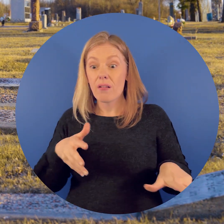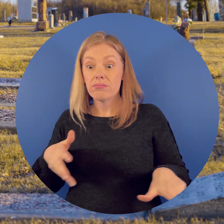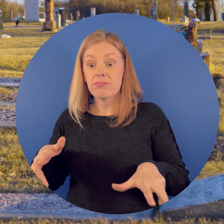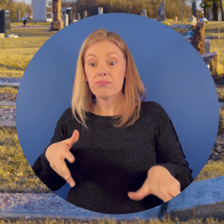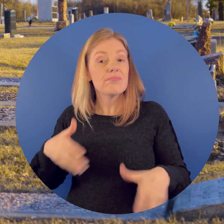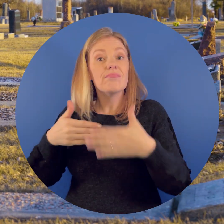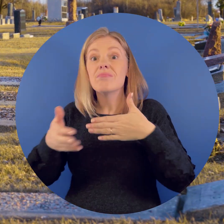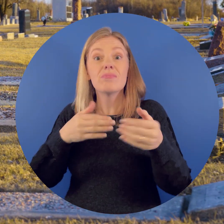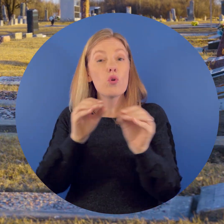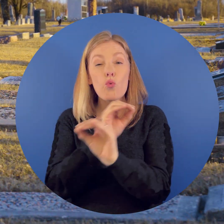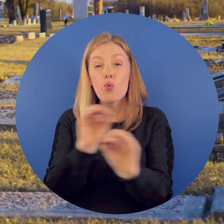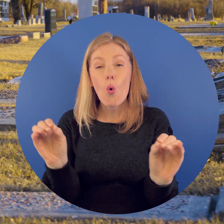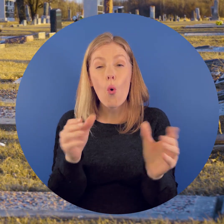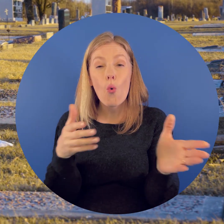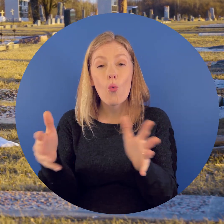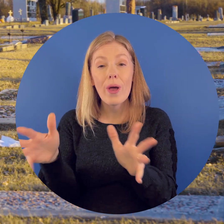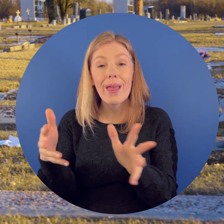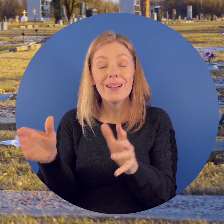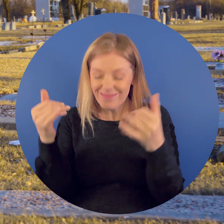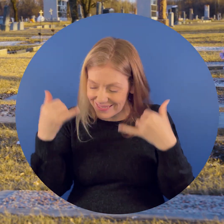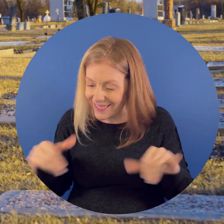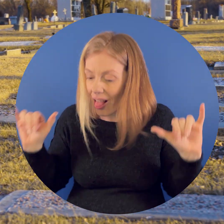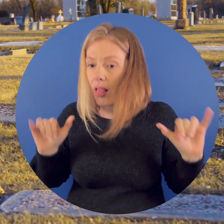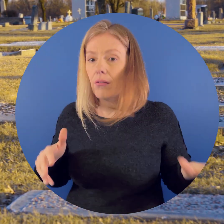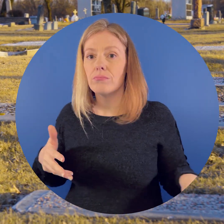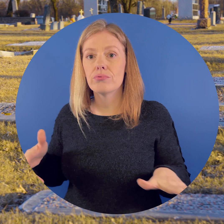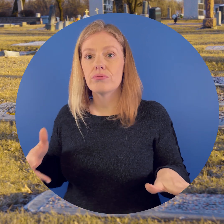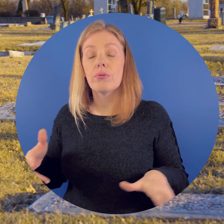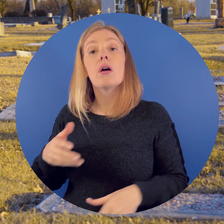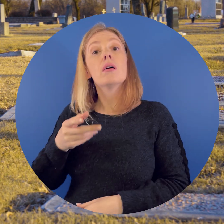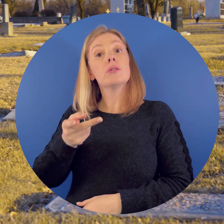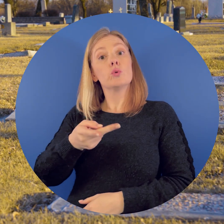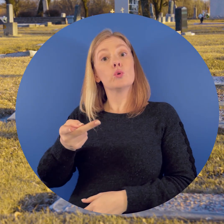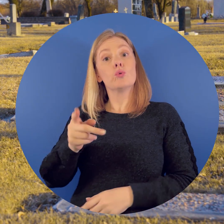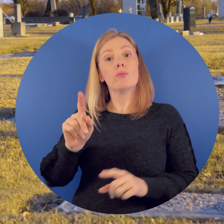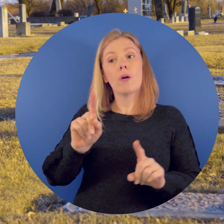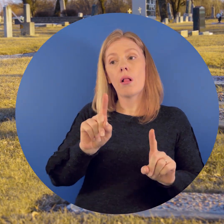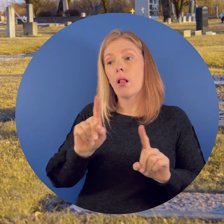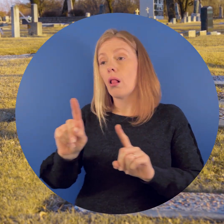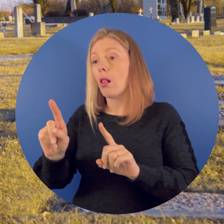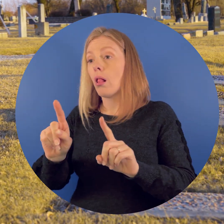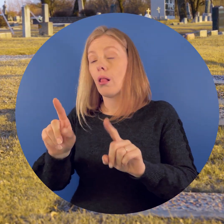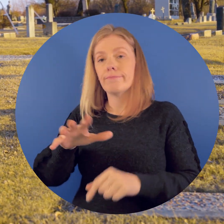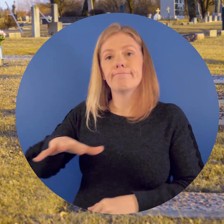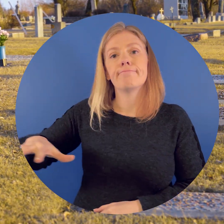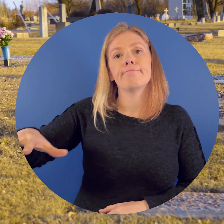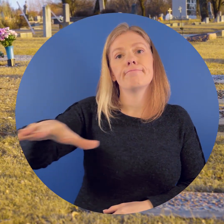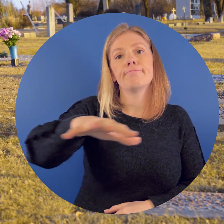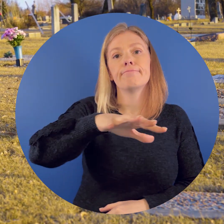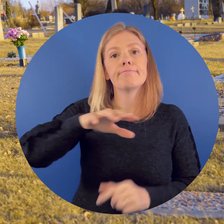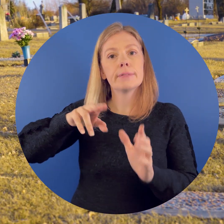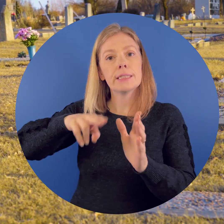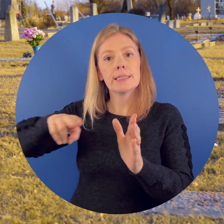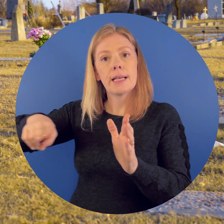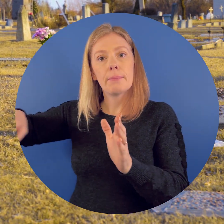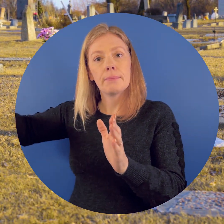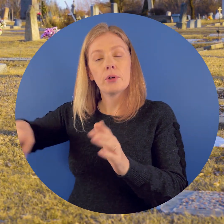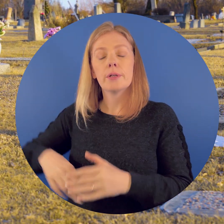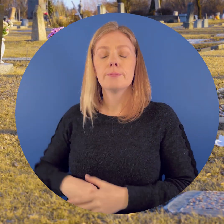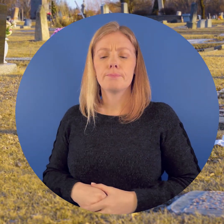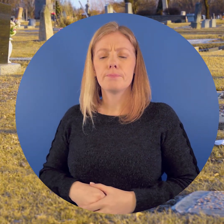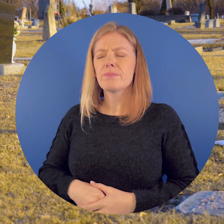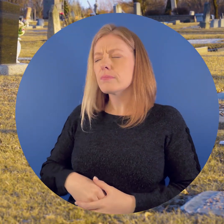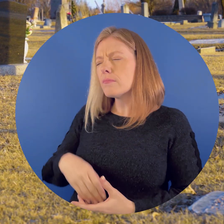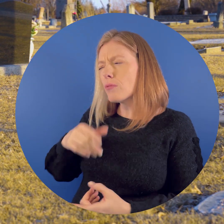These ghosts float through the cemetery at night. Who do you think the man dressed in black and woman in white is? Who do you think they are?